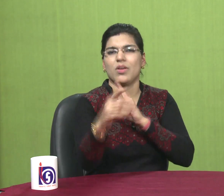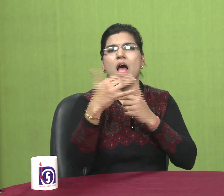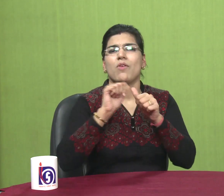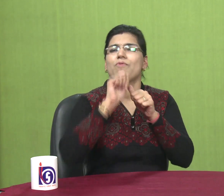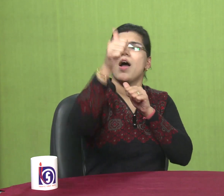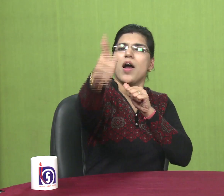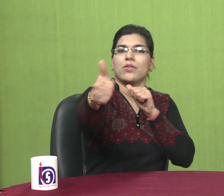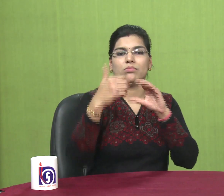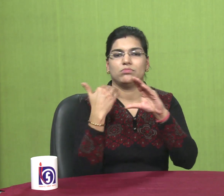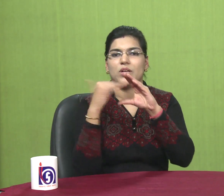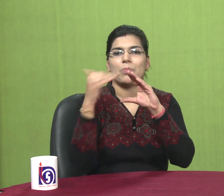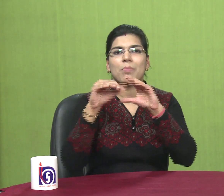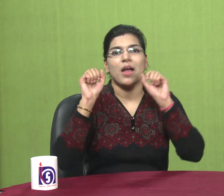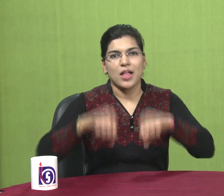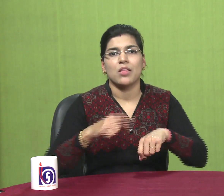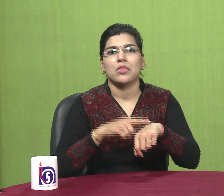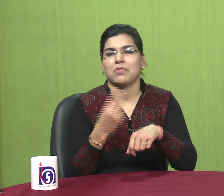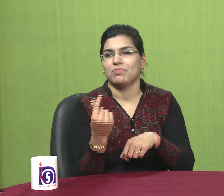The distance between two people doesn't matter.